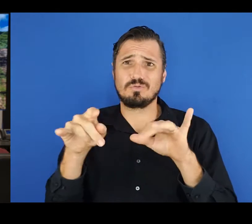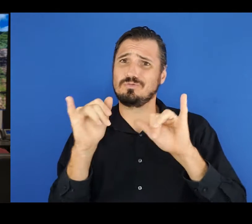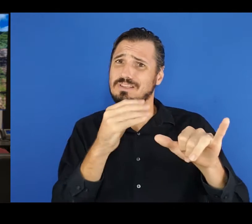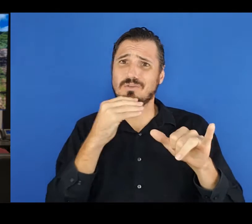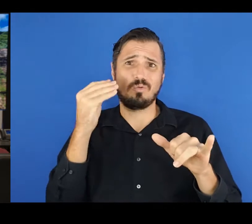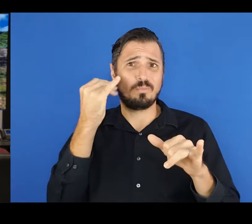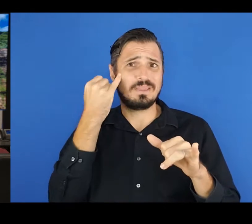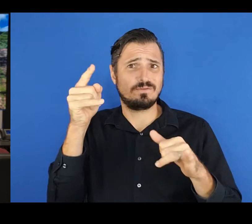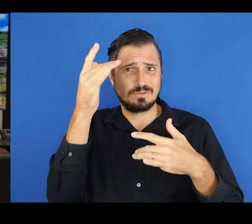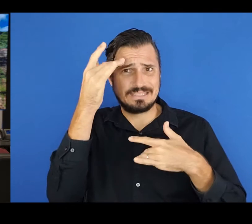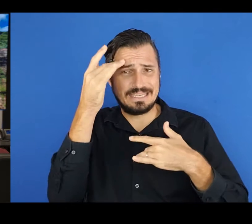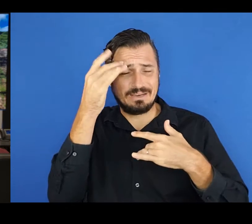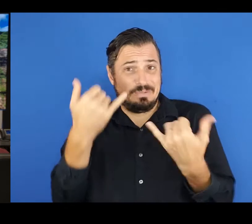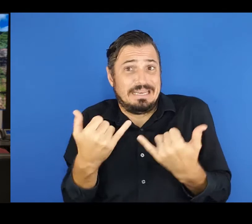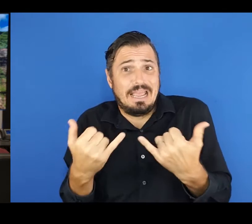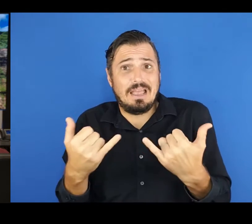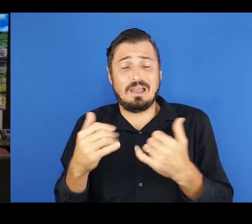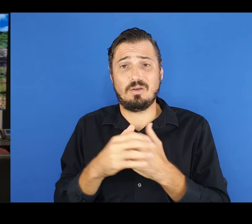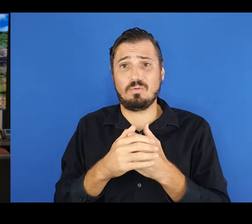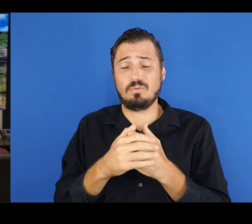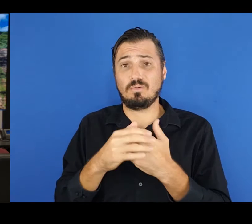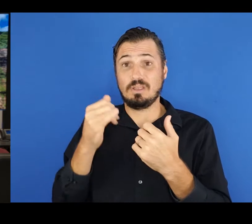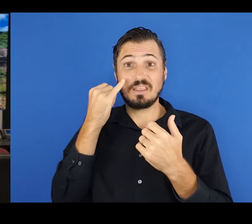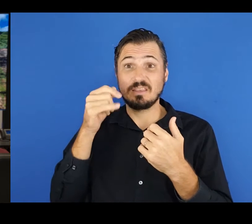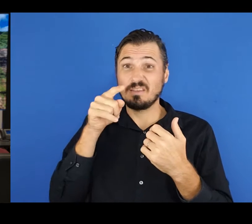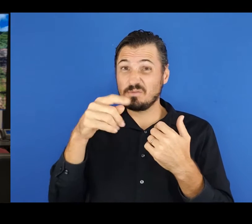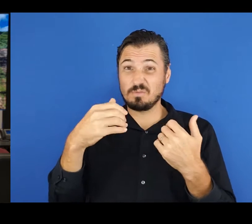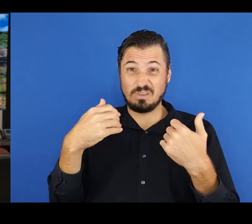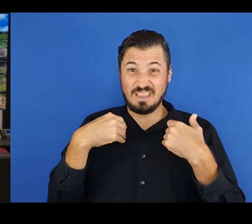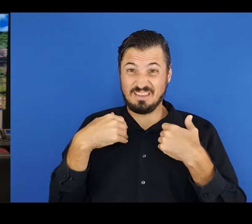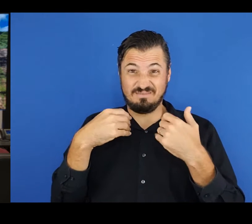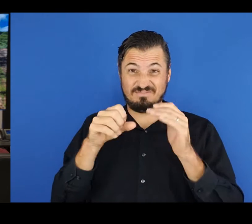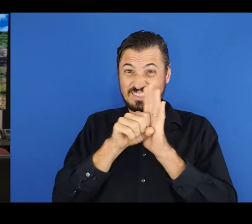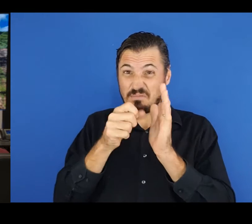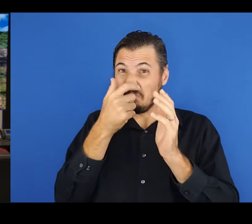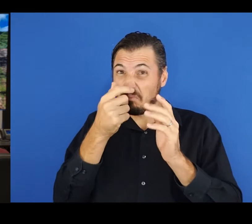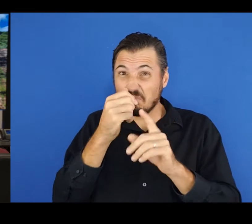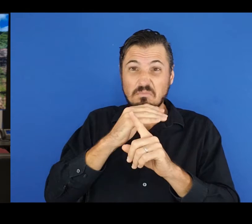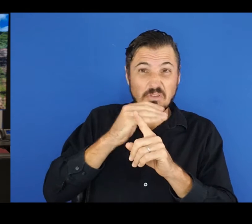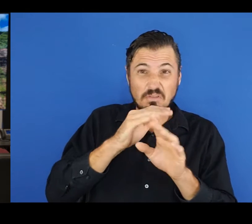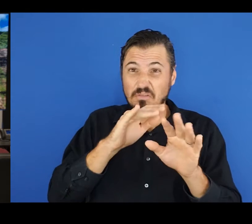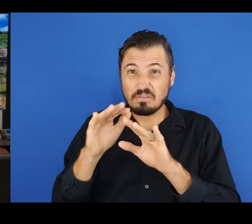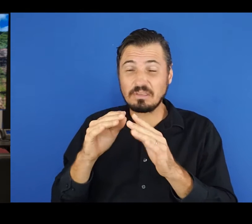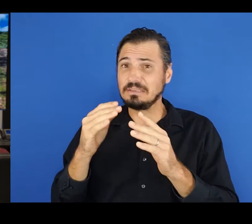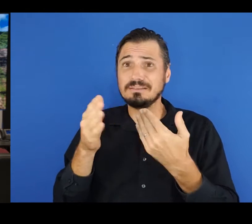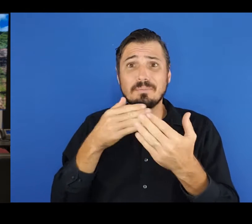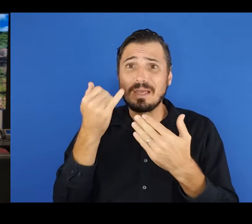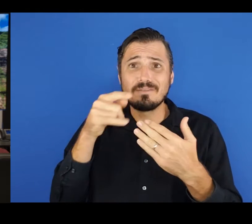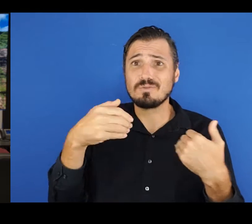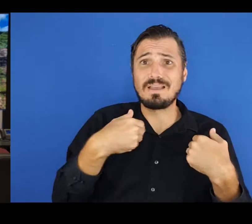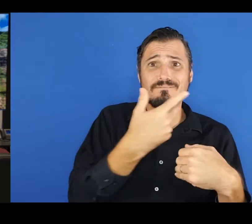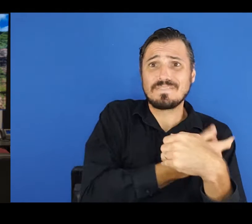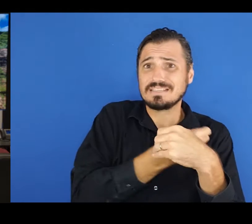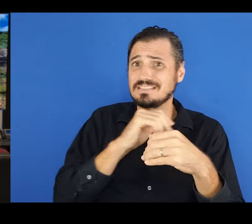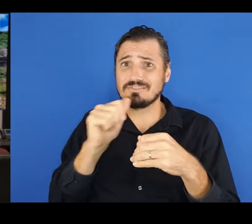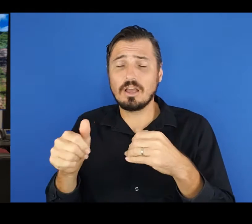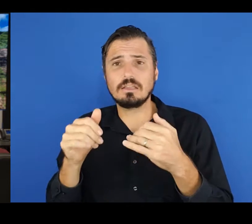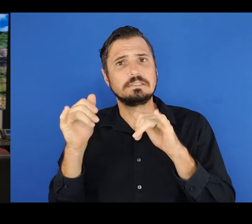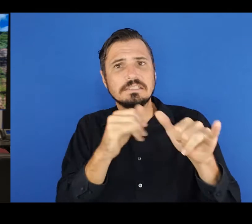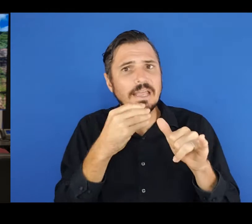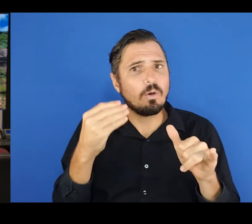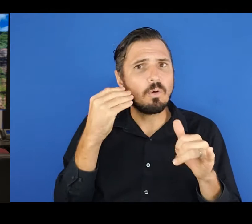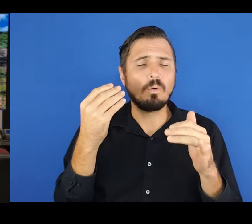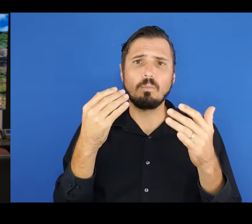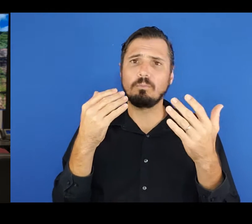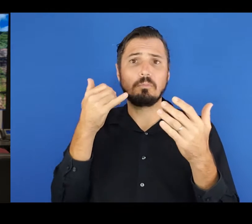during this pandemic. If you are experiencing any symptoms, even if you are fully vaccinated, please stay home and contact your healthcare provider to